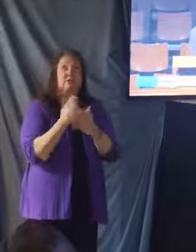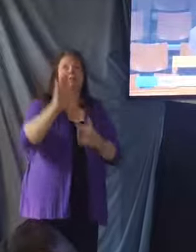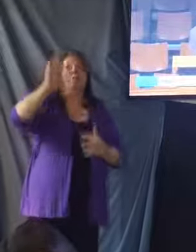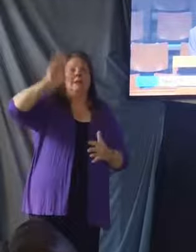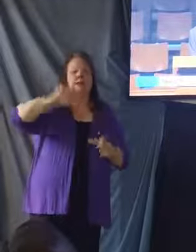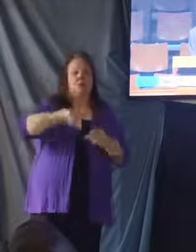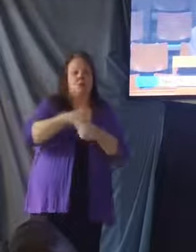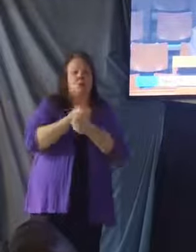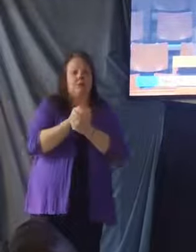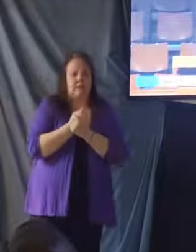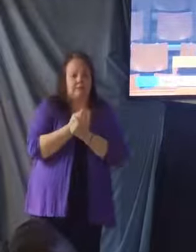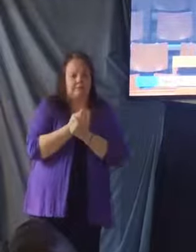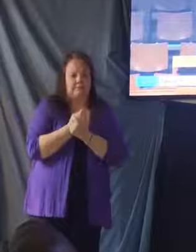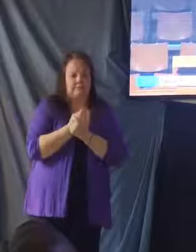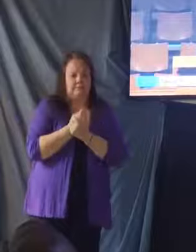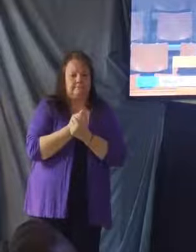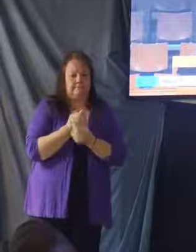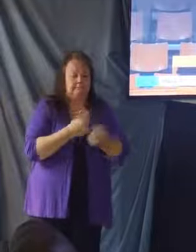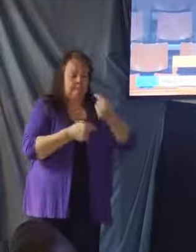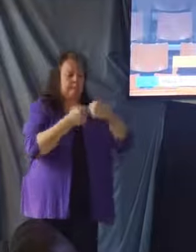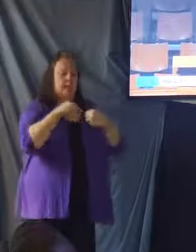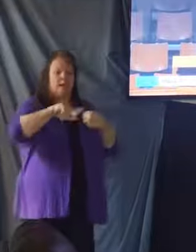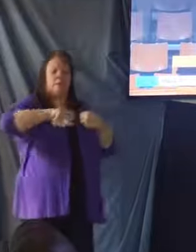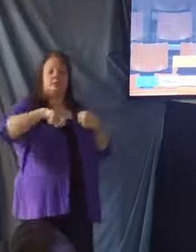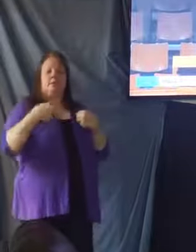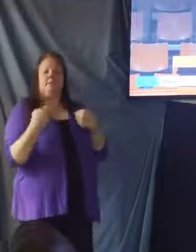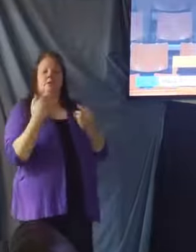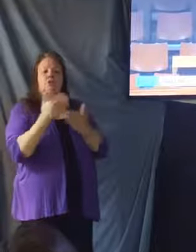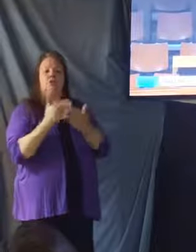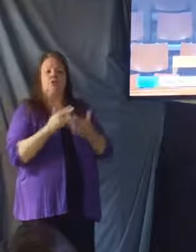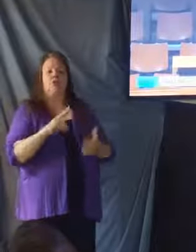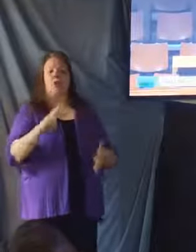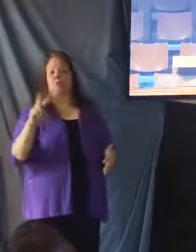grace. We'll back up to Ephesians chapter 2.